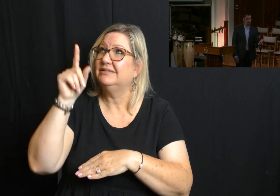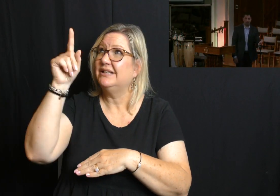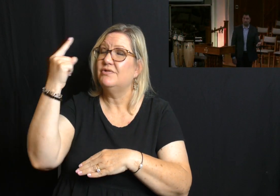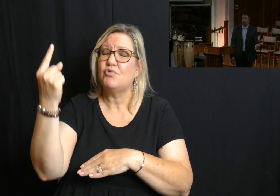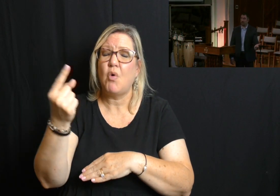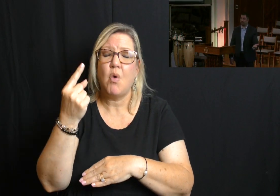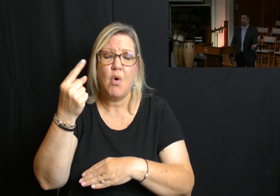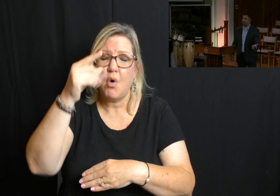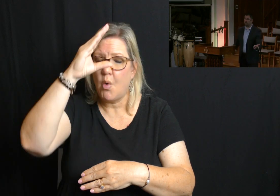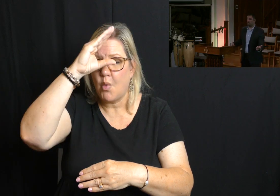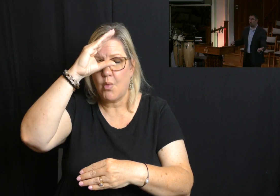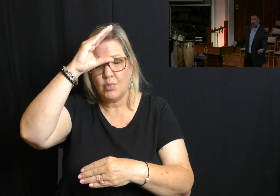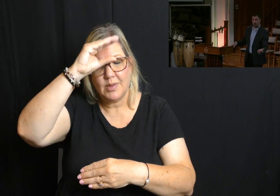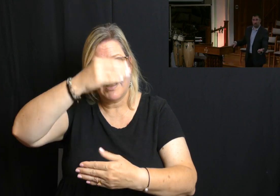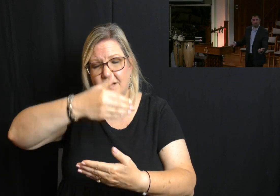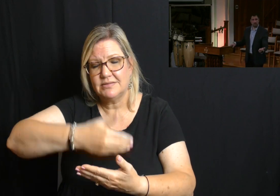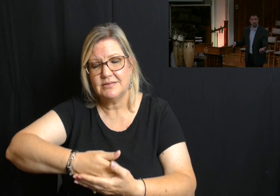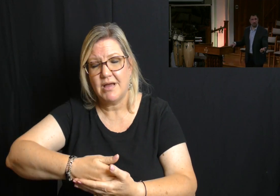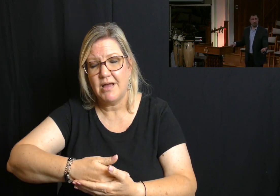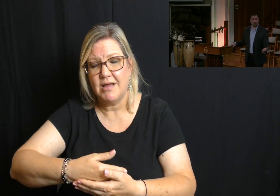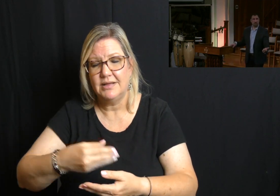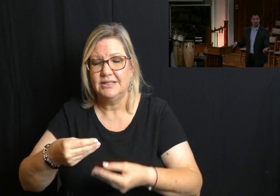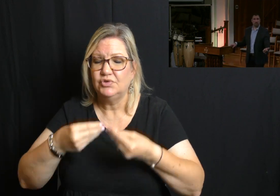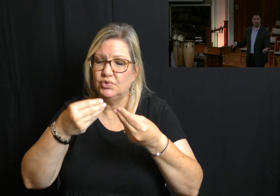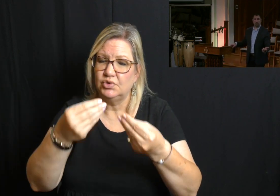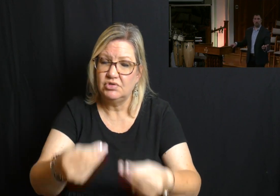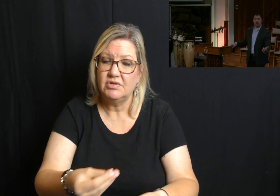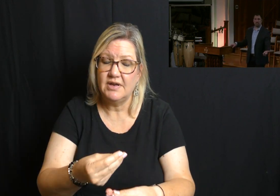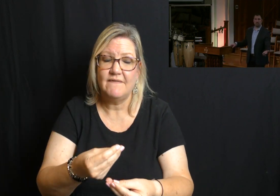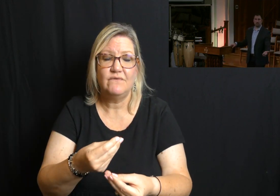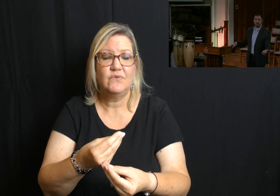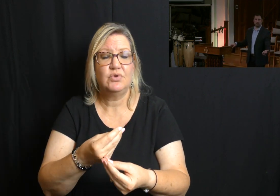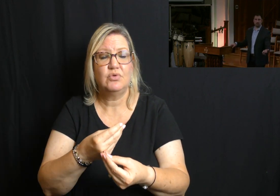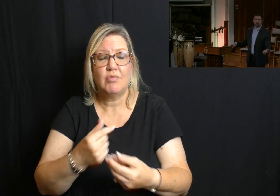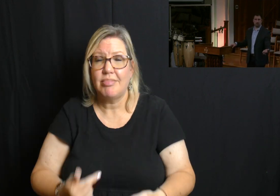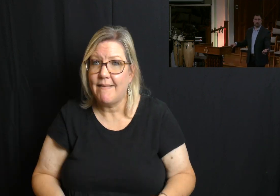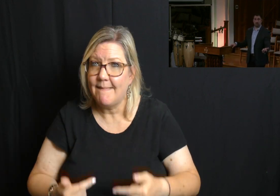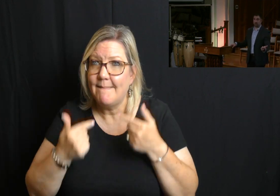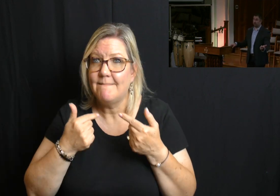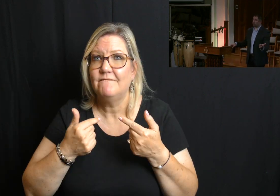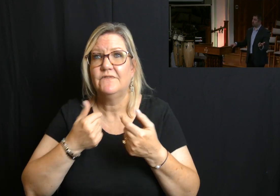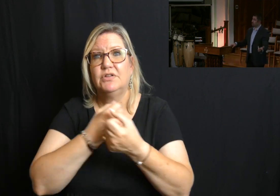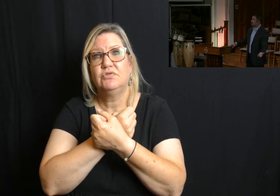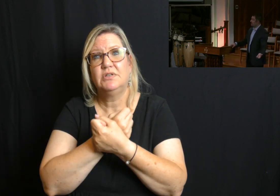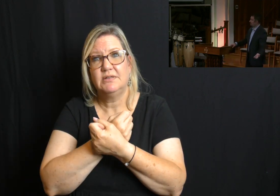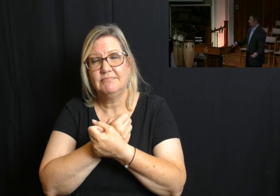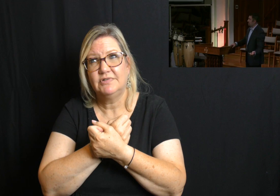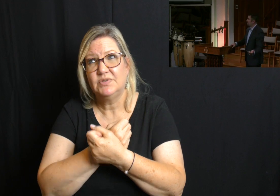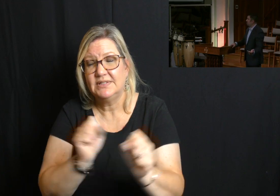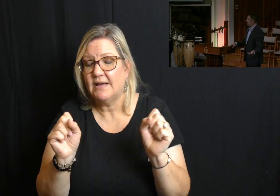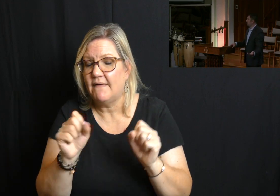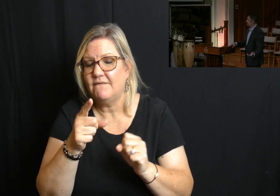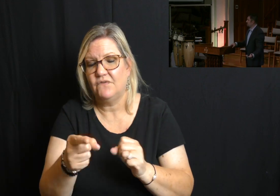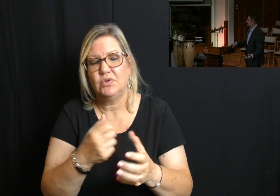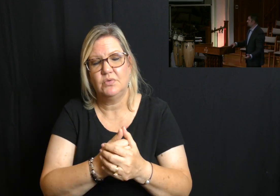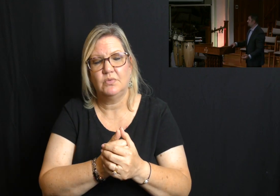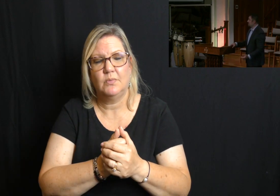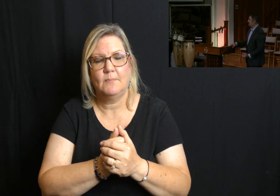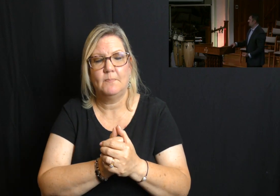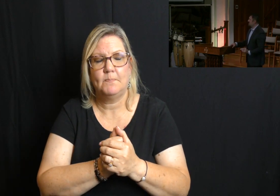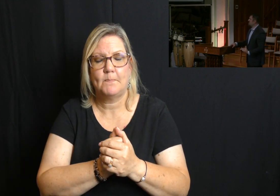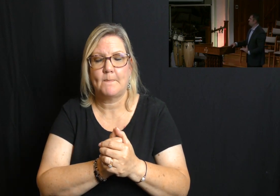to give you a direction, to give you purpose, to rescue you from yourself and from your